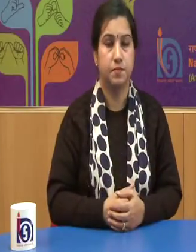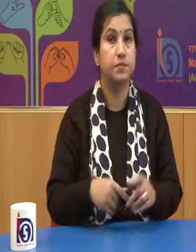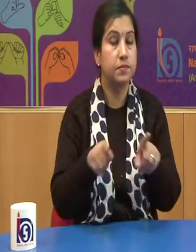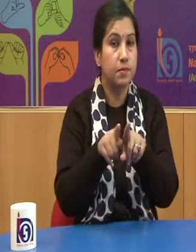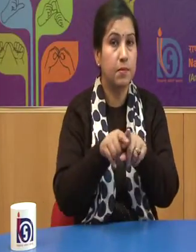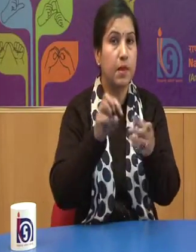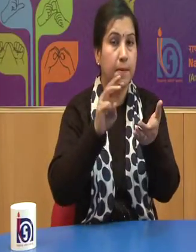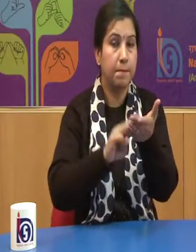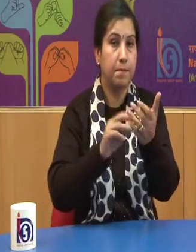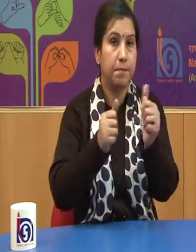and Mapila revolt.